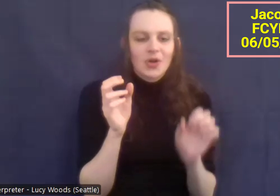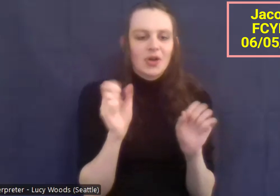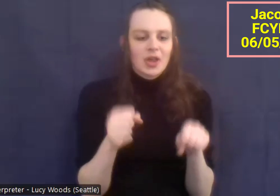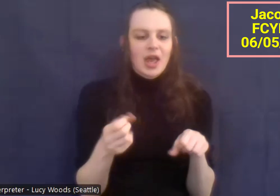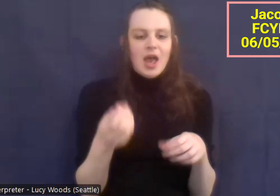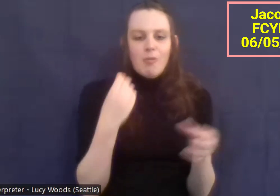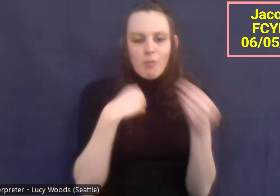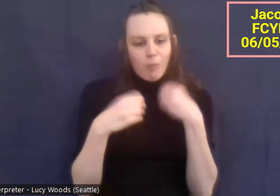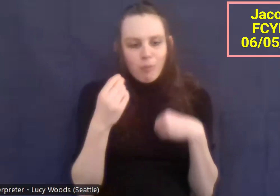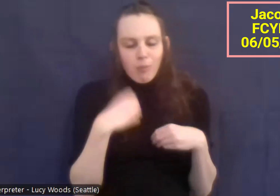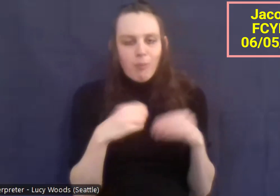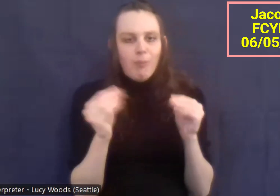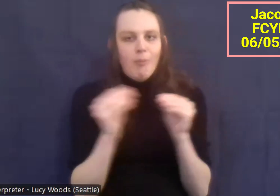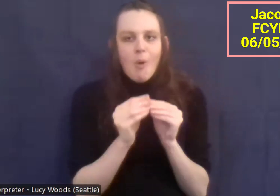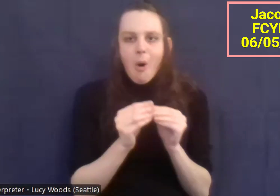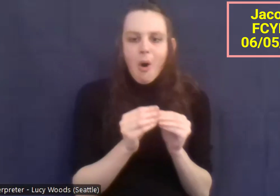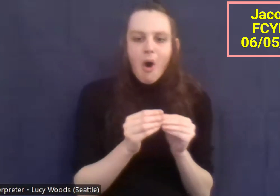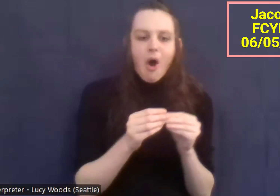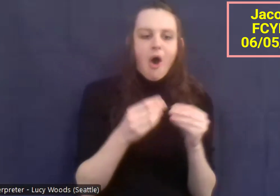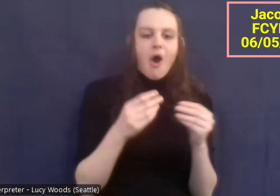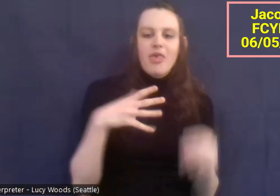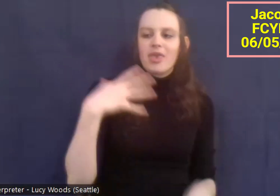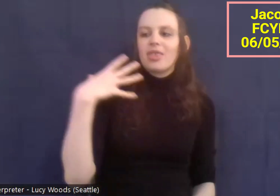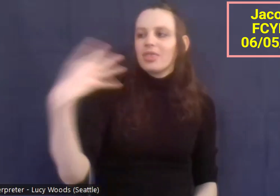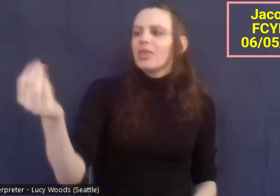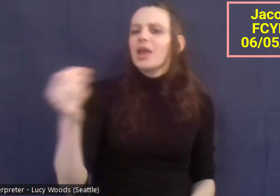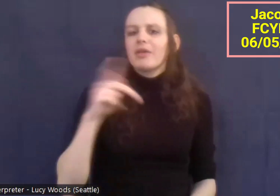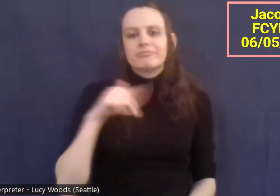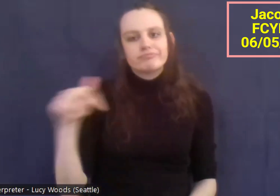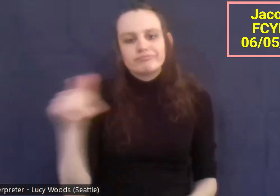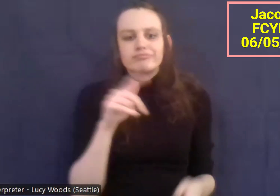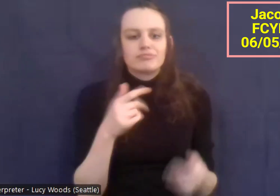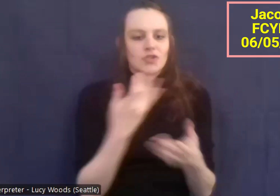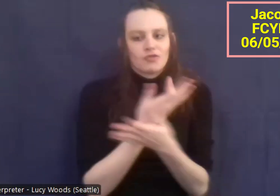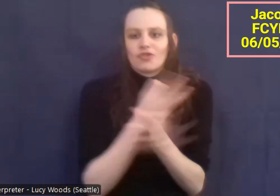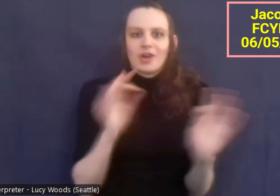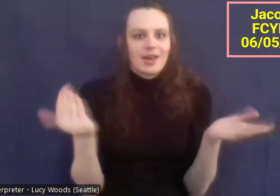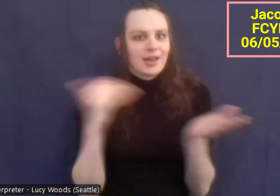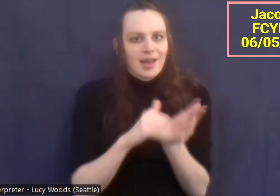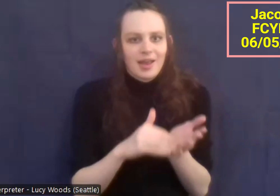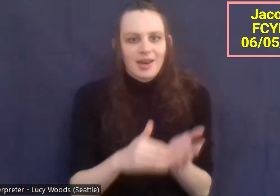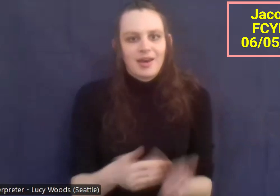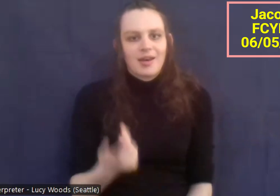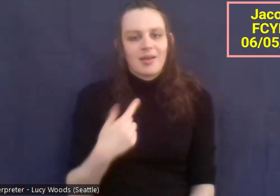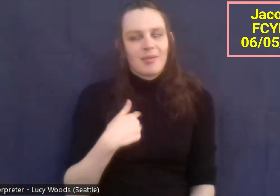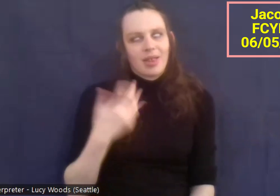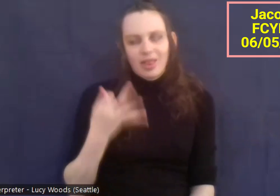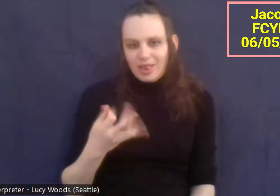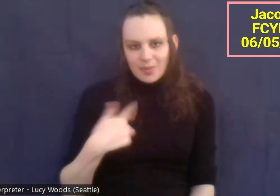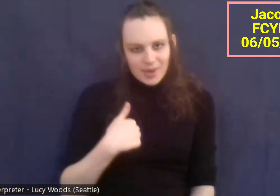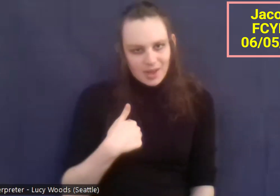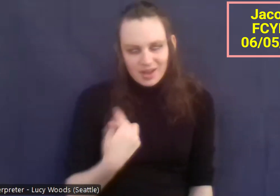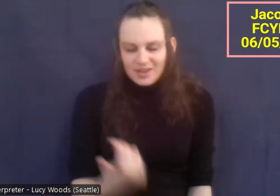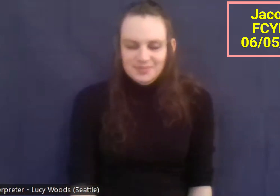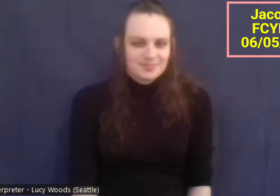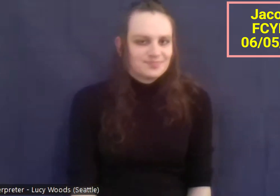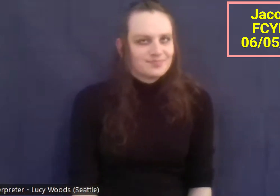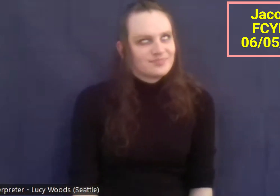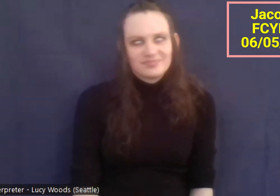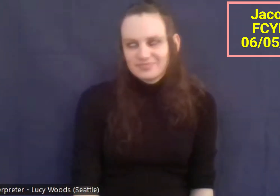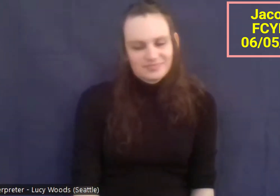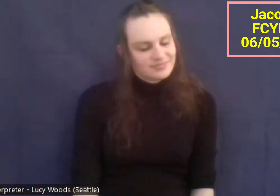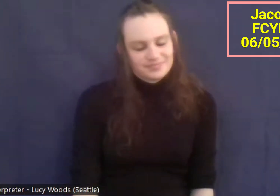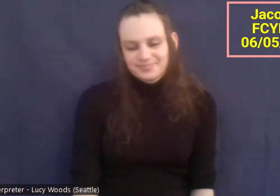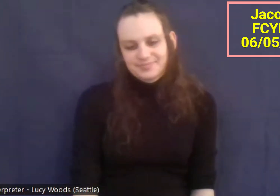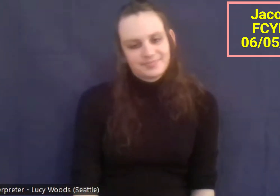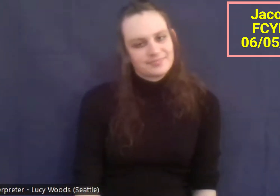go around and do my thing. And yeah, mass. Yeah, right.